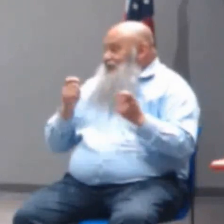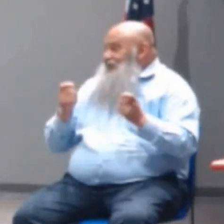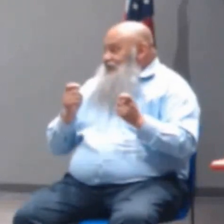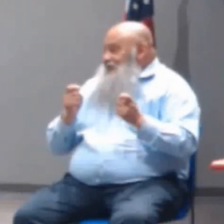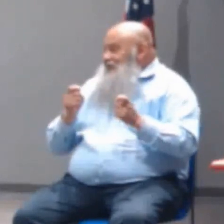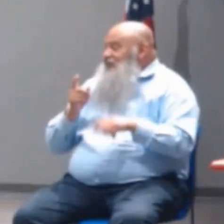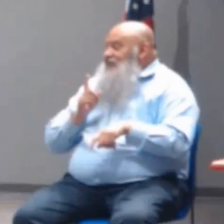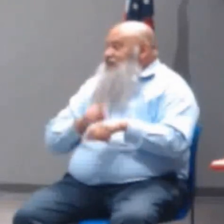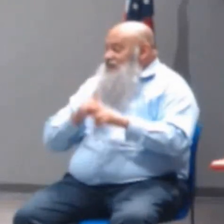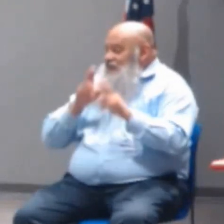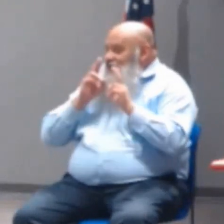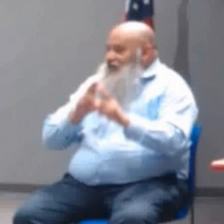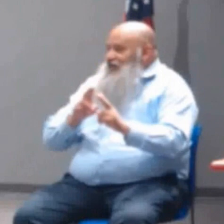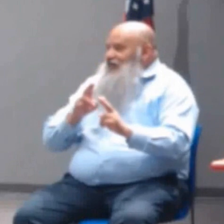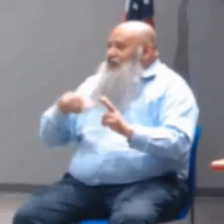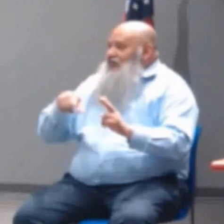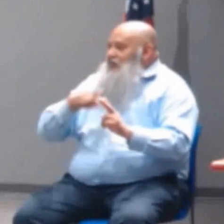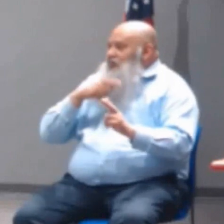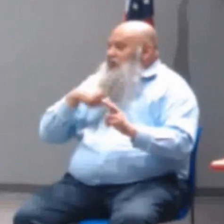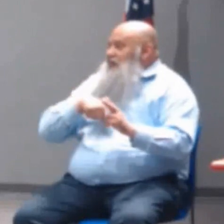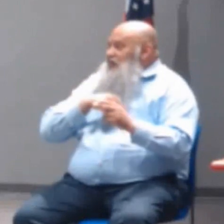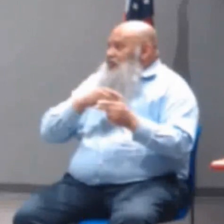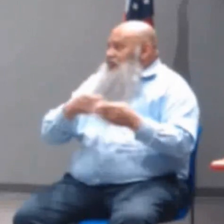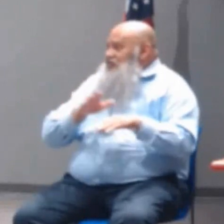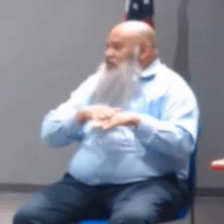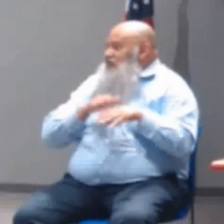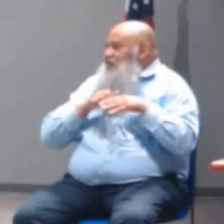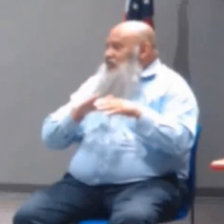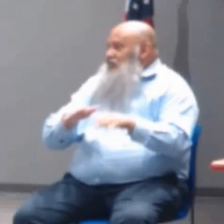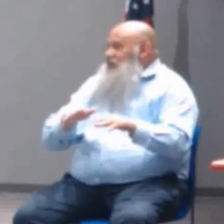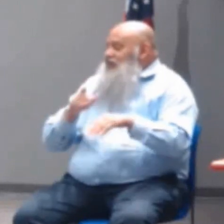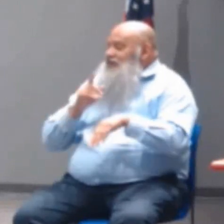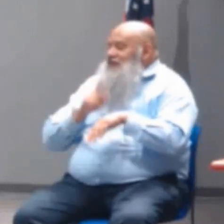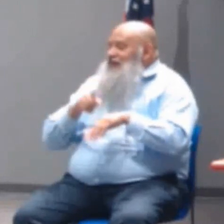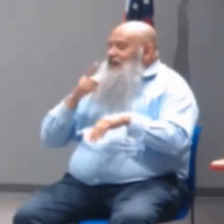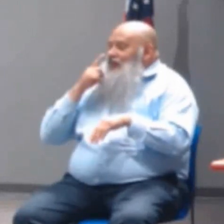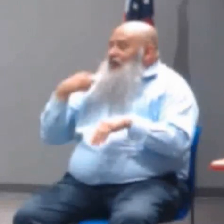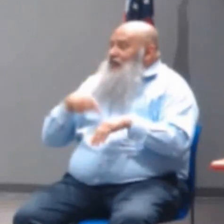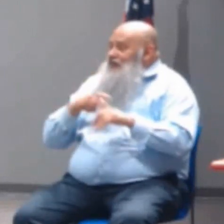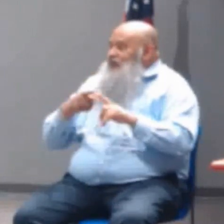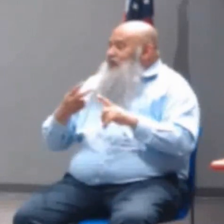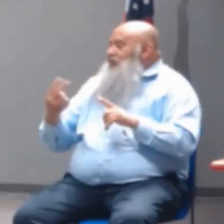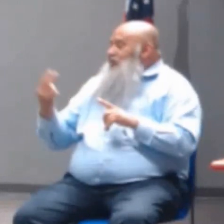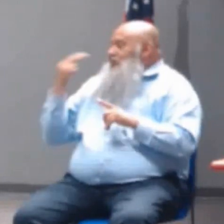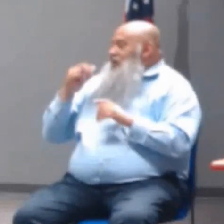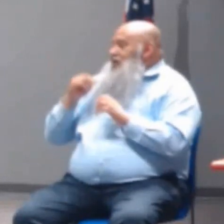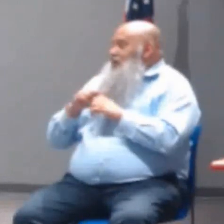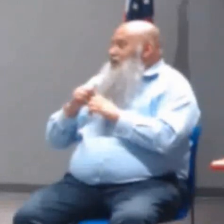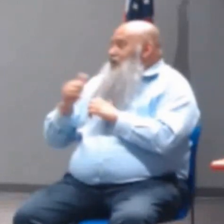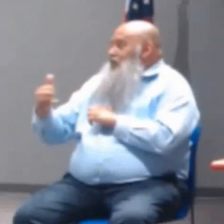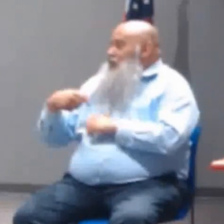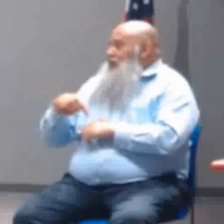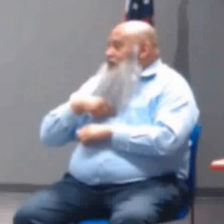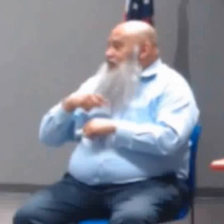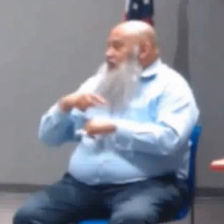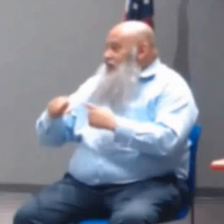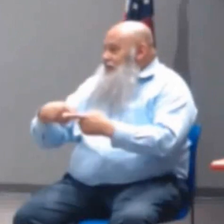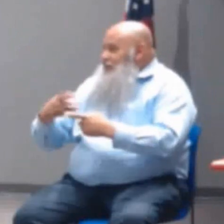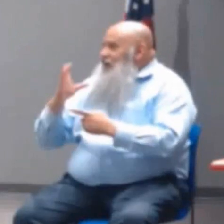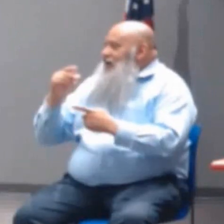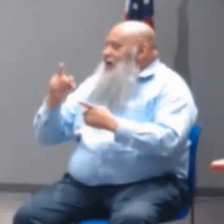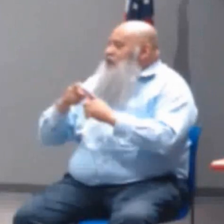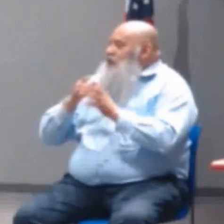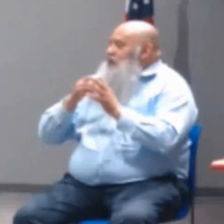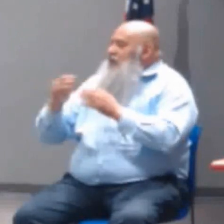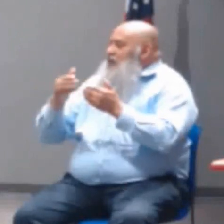honor those we lost along the way. It's a time to reflect back on how far we've come. And it's a time to chart the work that remains to be